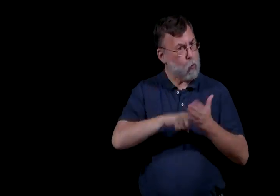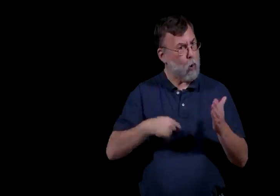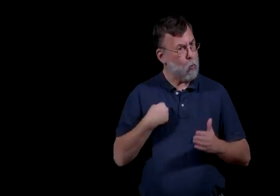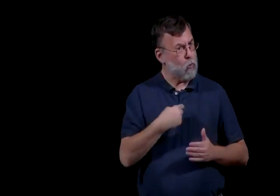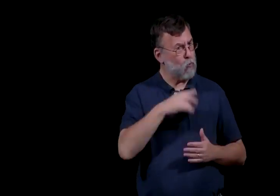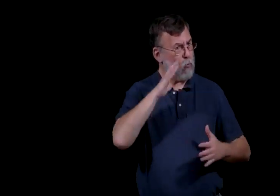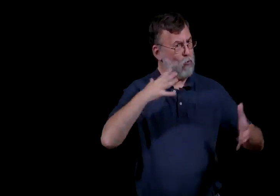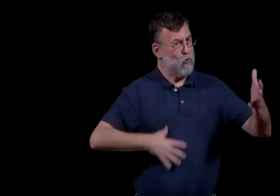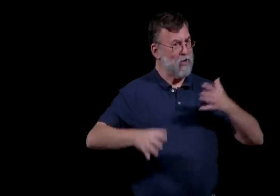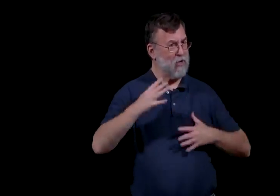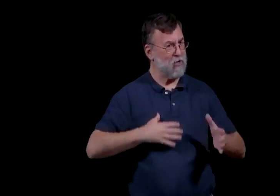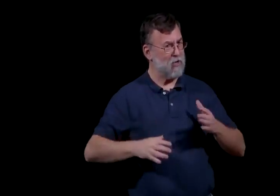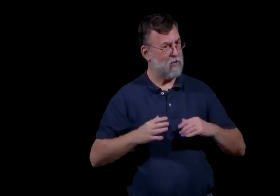or what you're going to wear.